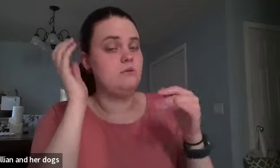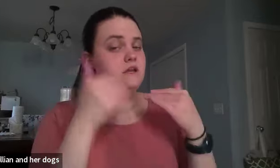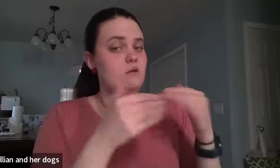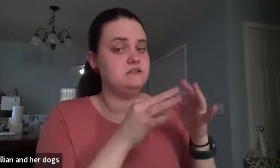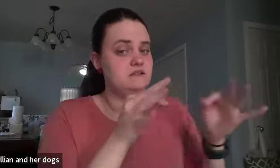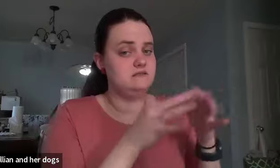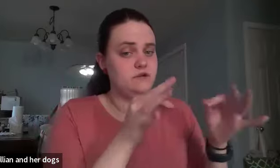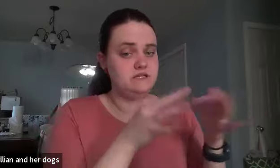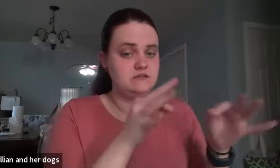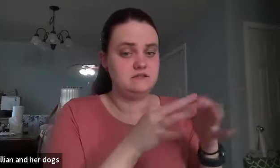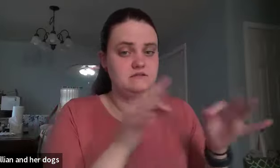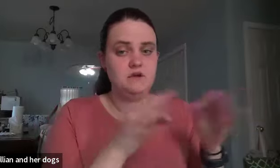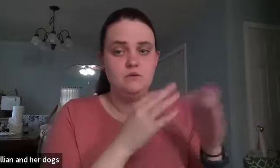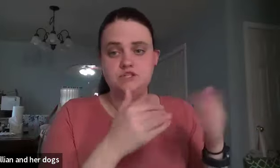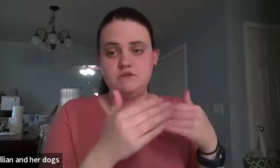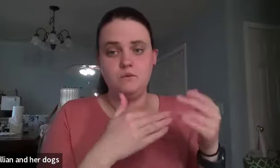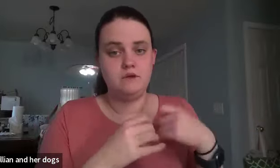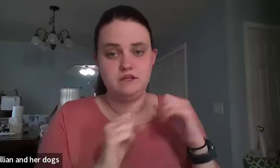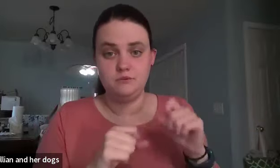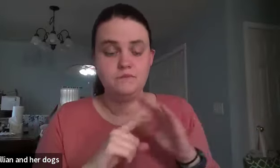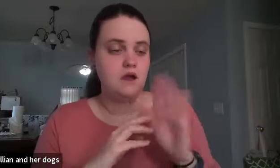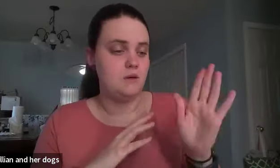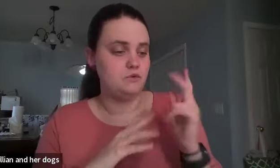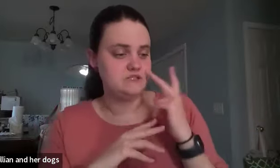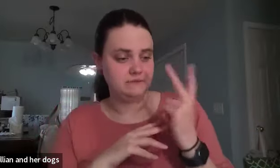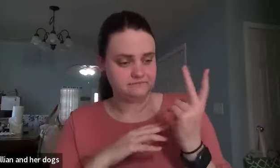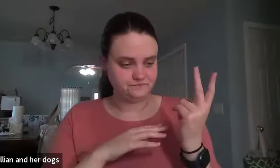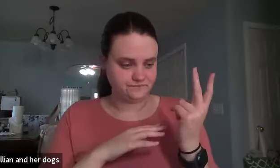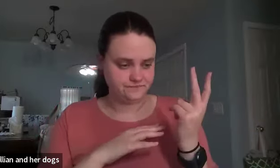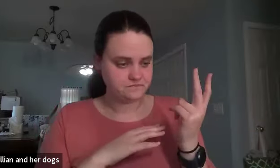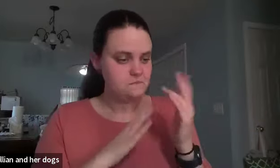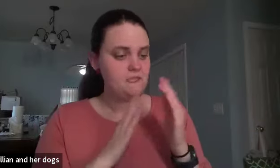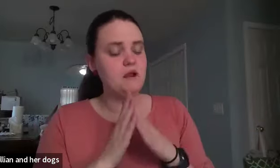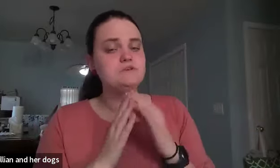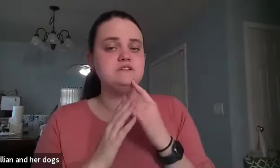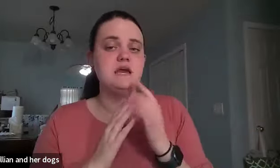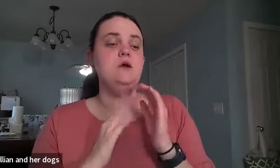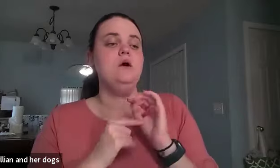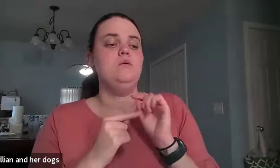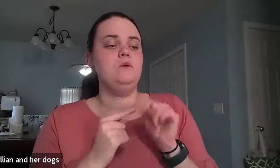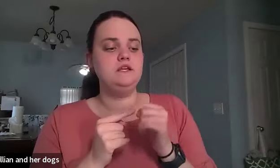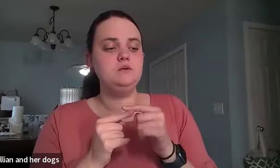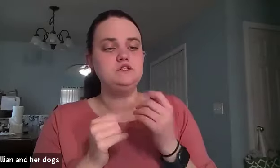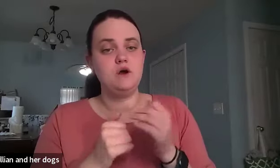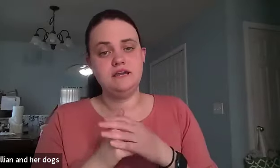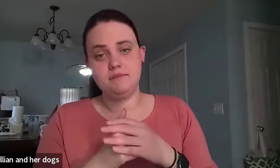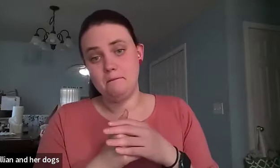or we could go on to phrases, whichever one we can do. We'll see. And I was going to say, when you were talking